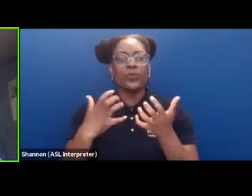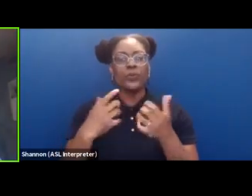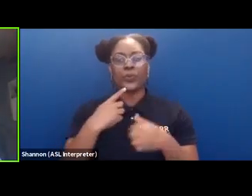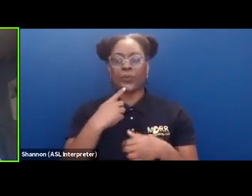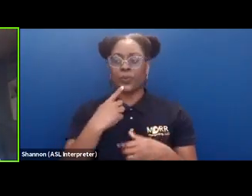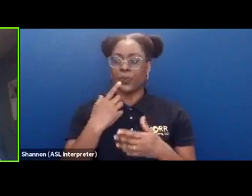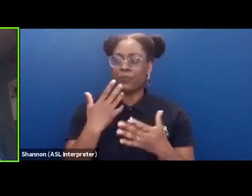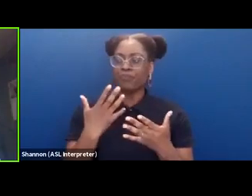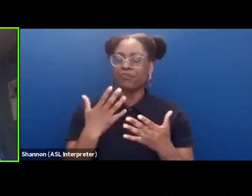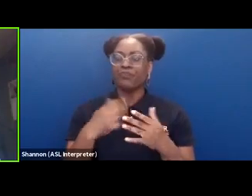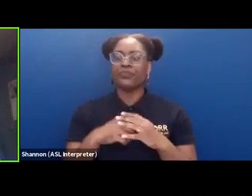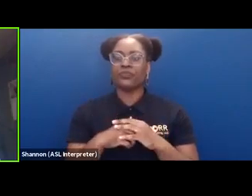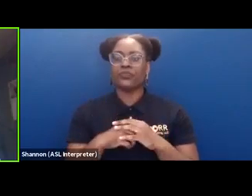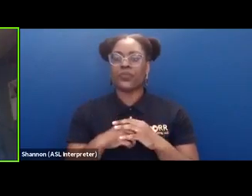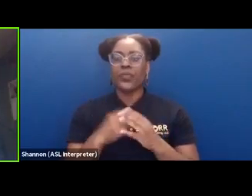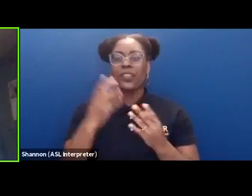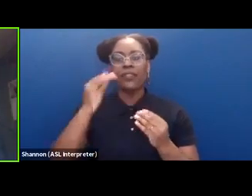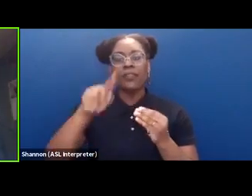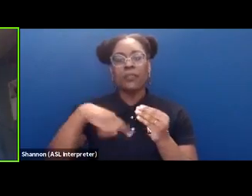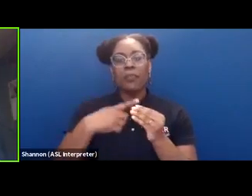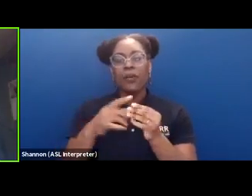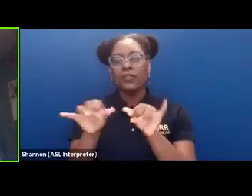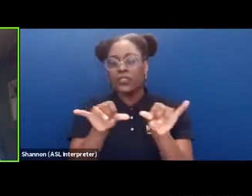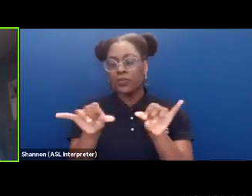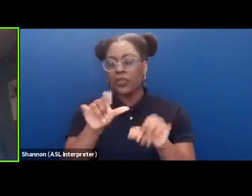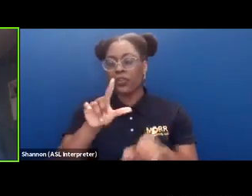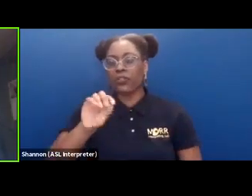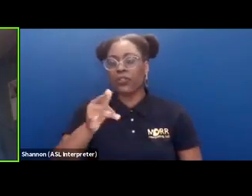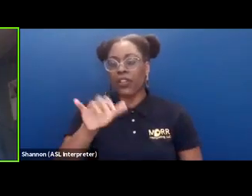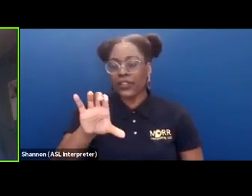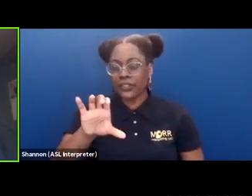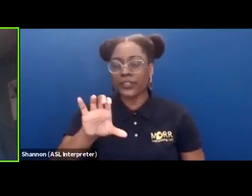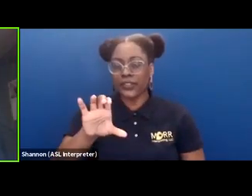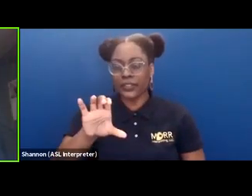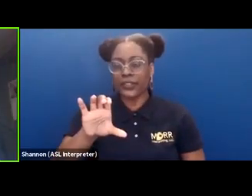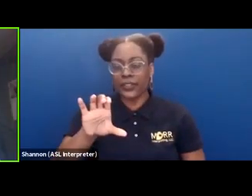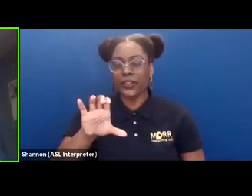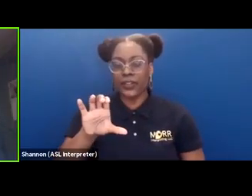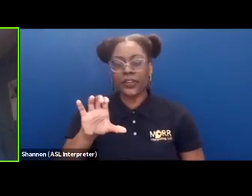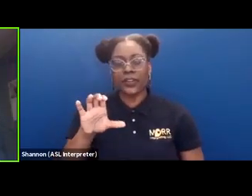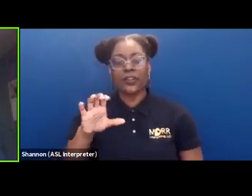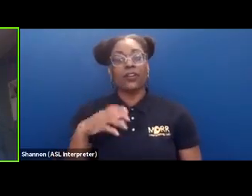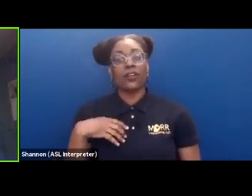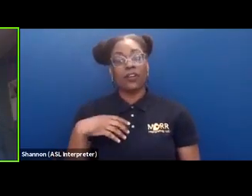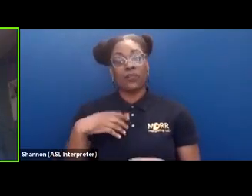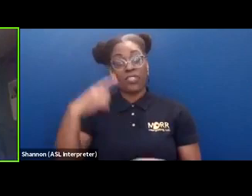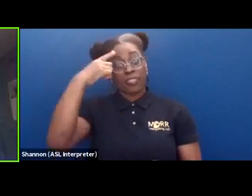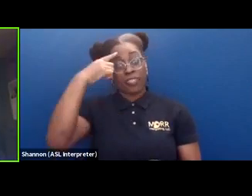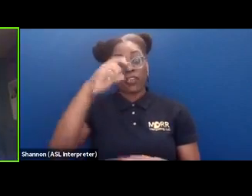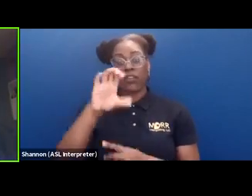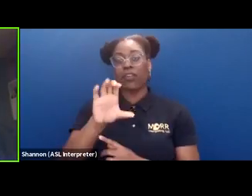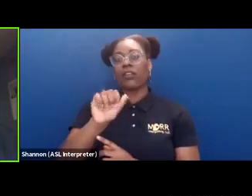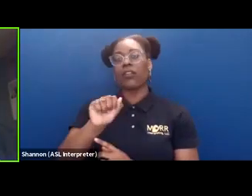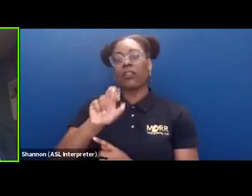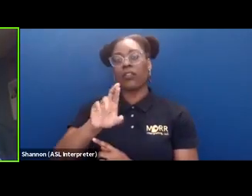a space that we do not usually think of as a carceral space, public education.